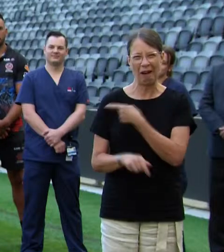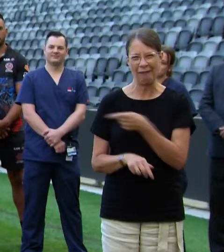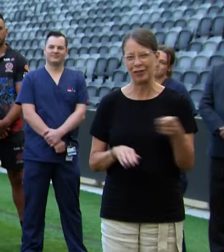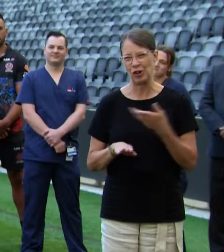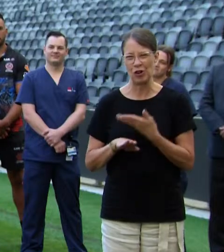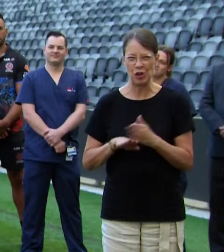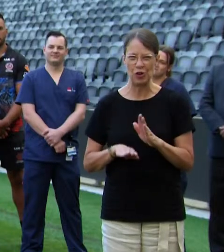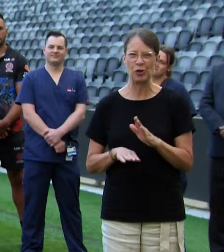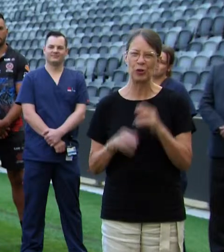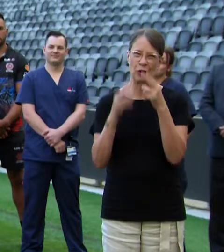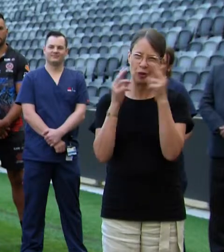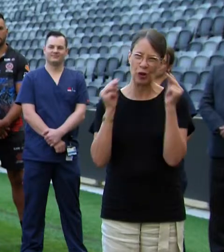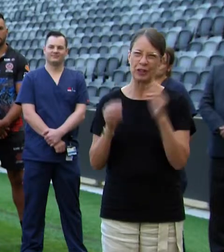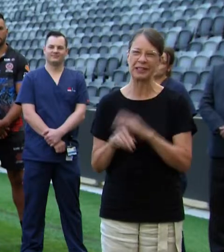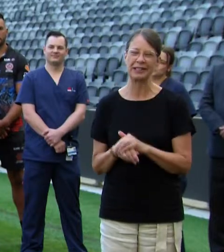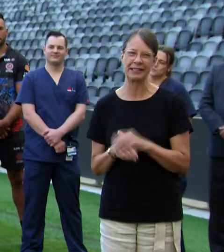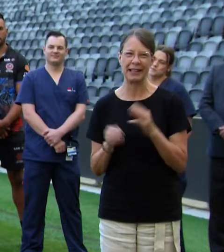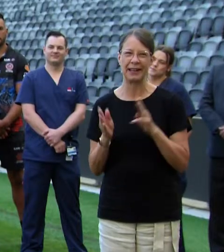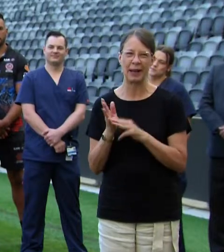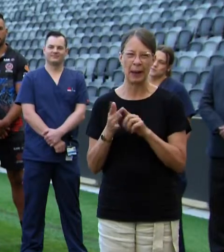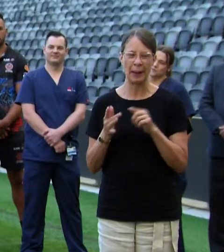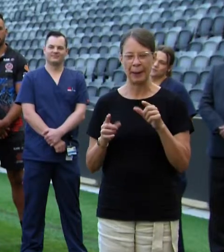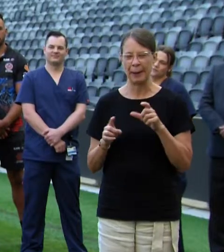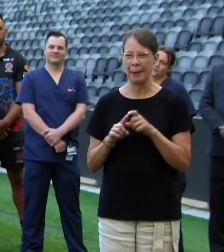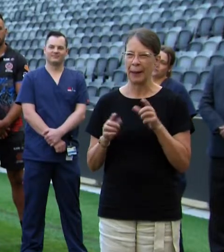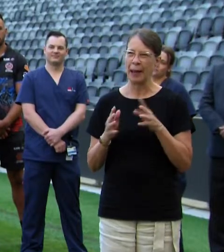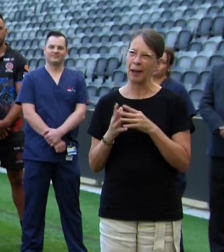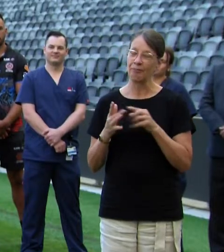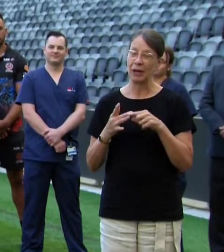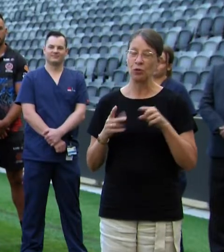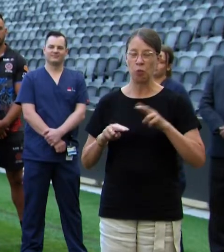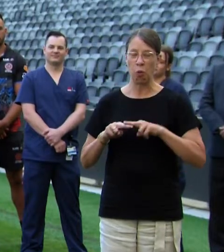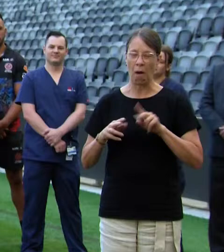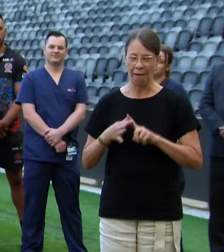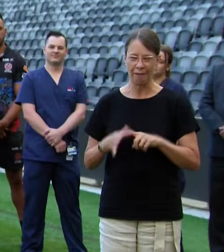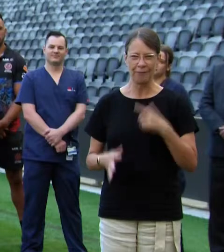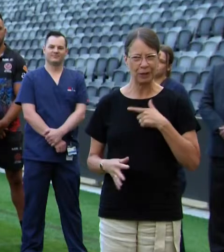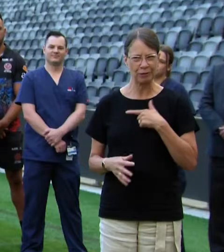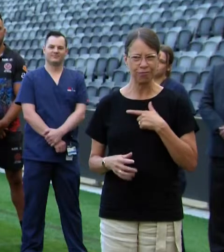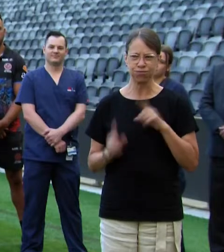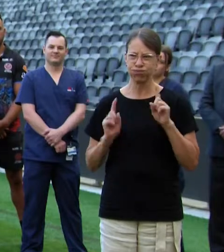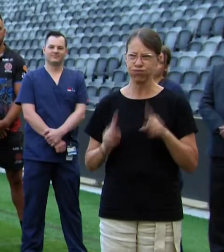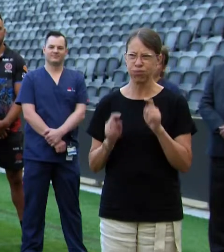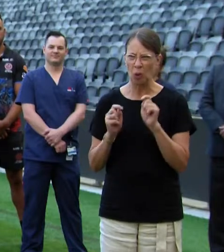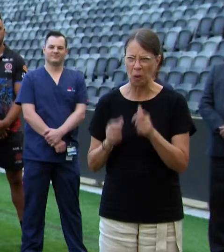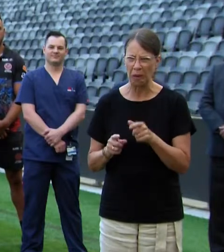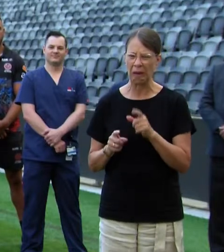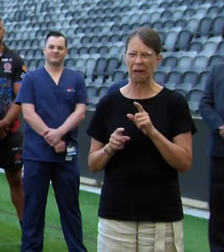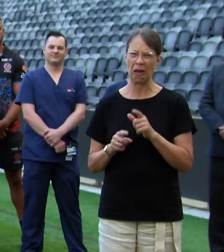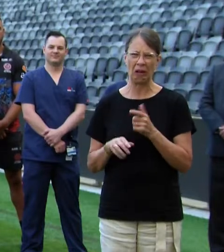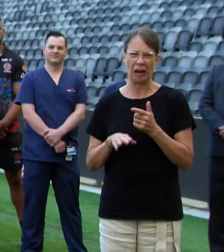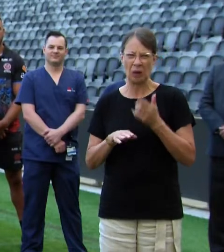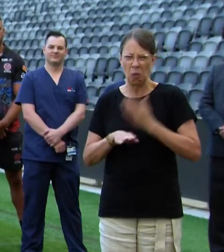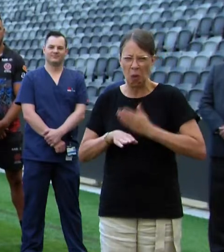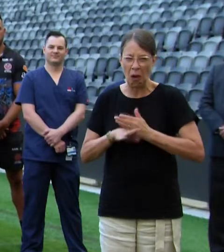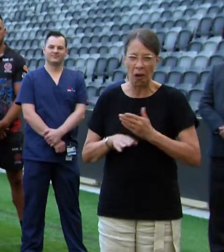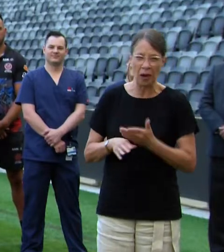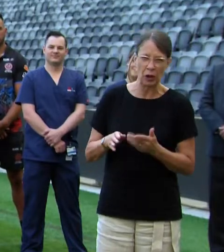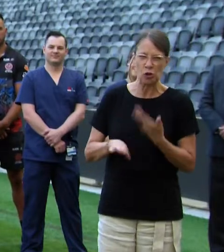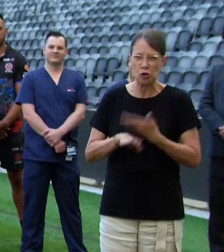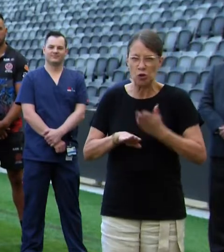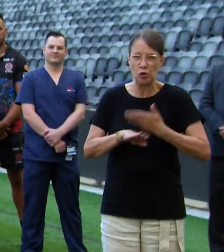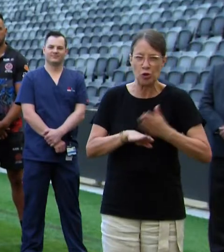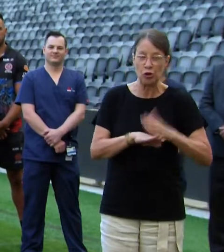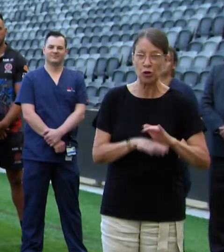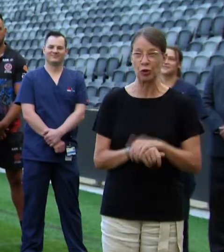nurses and midwives as they start these early years of their practice. And as I've said to them this morning, who knows, one day you could end up with a